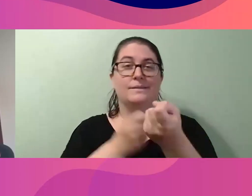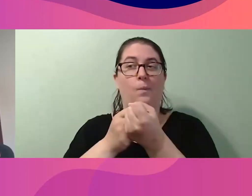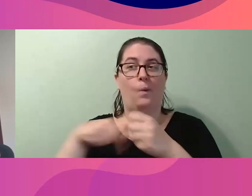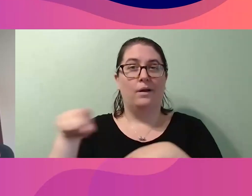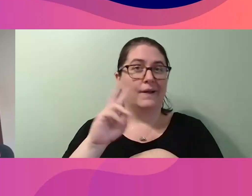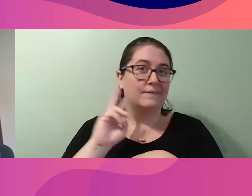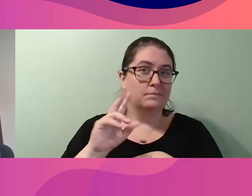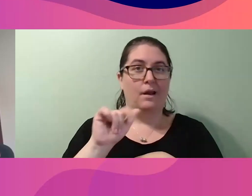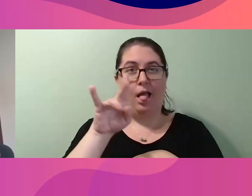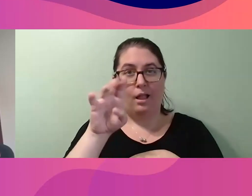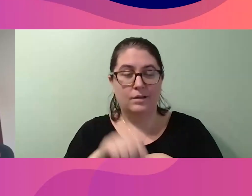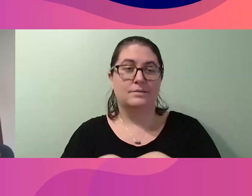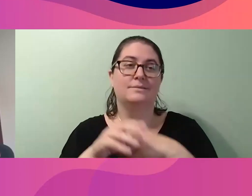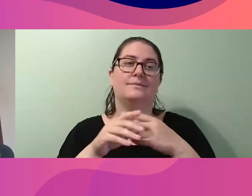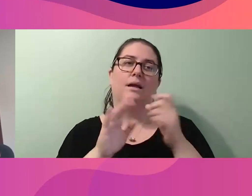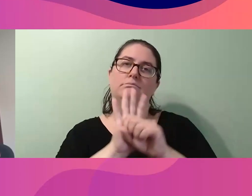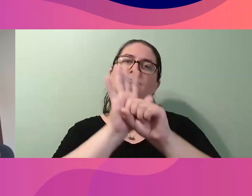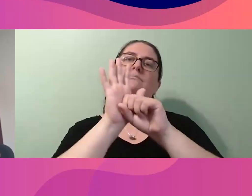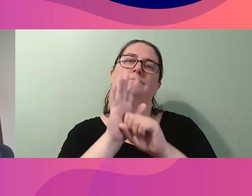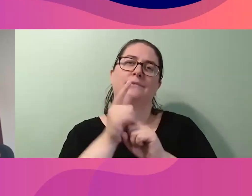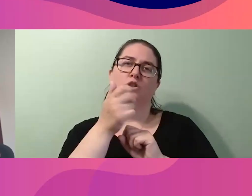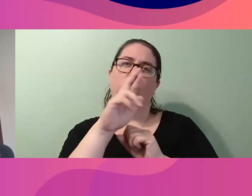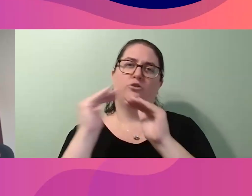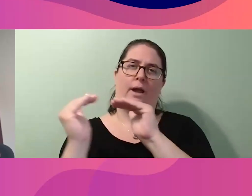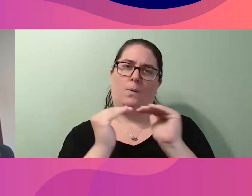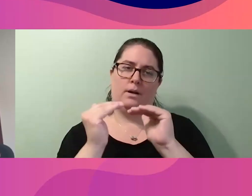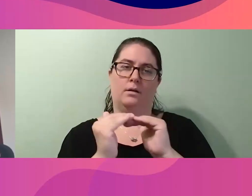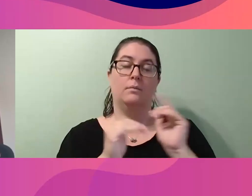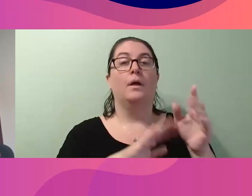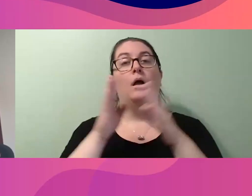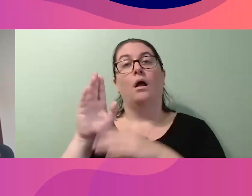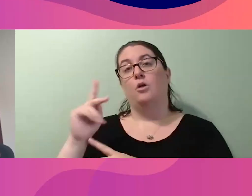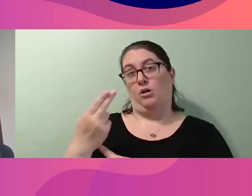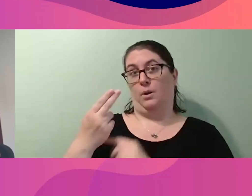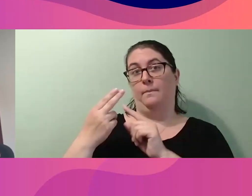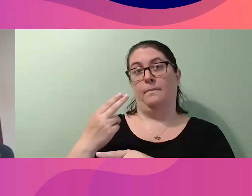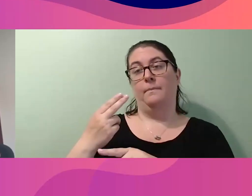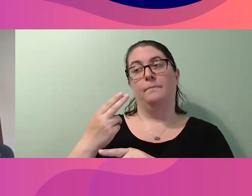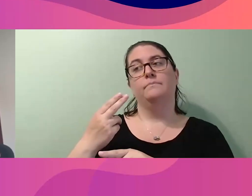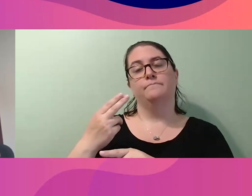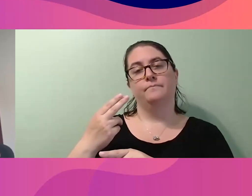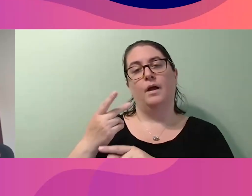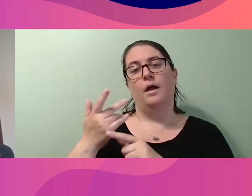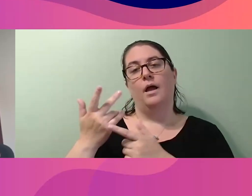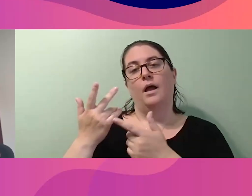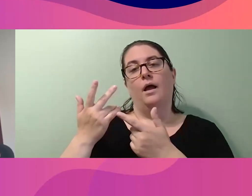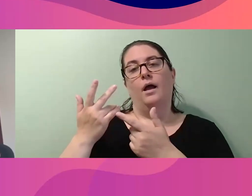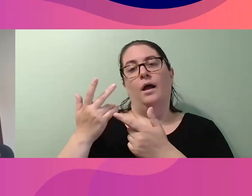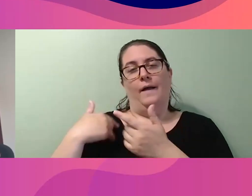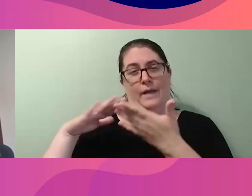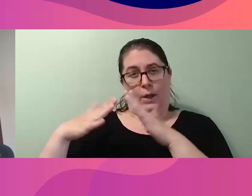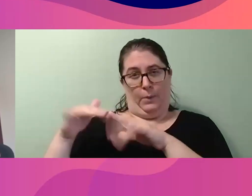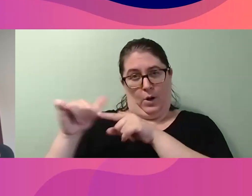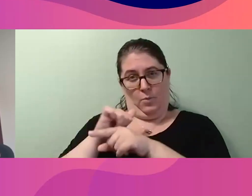and promoting gender equity. The Knowledge Hub facilitates a trauma and violence-informed community of